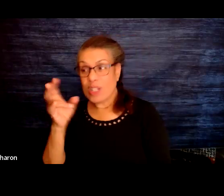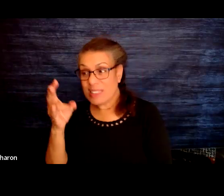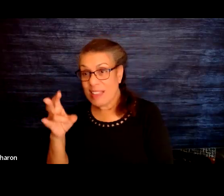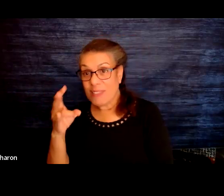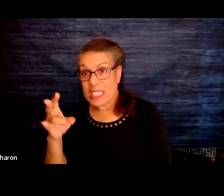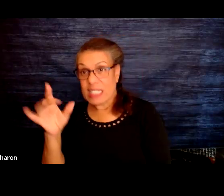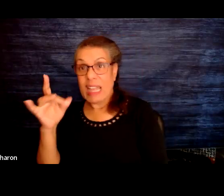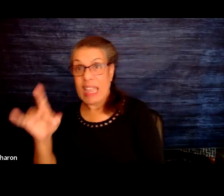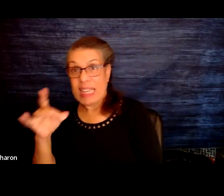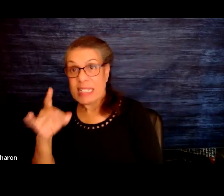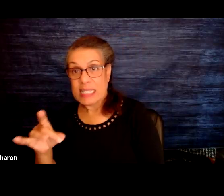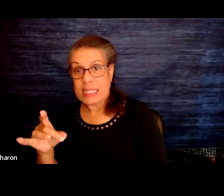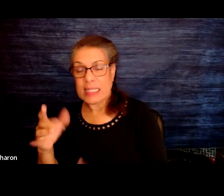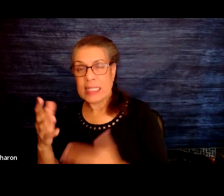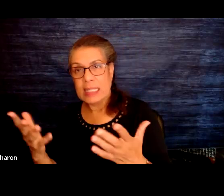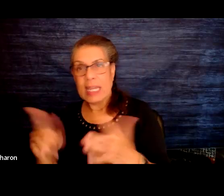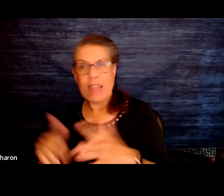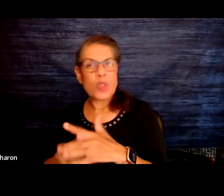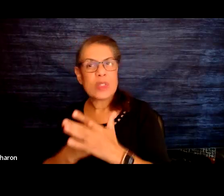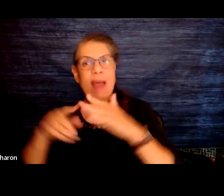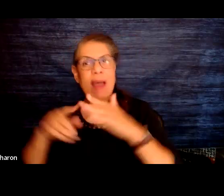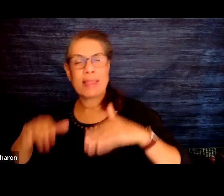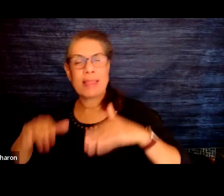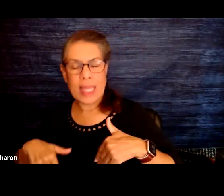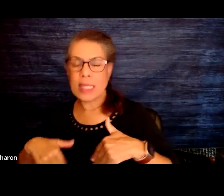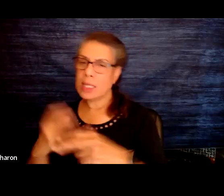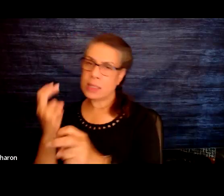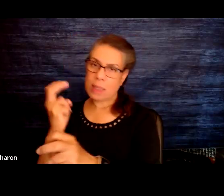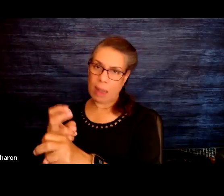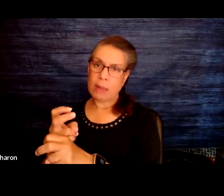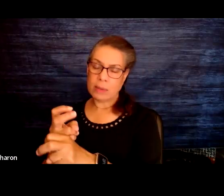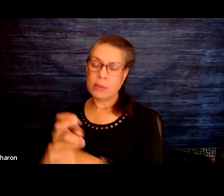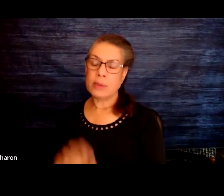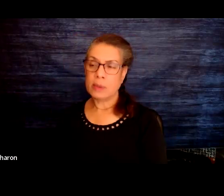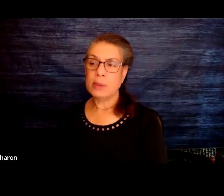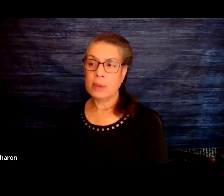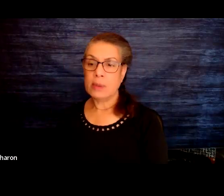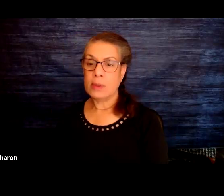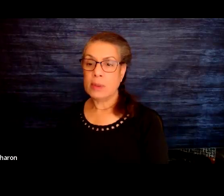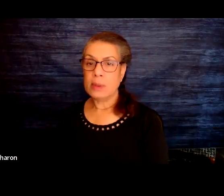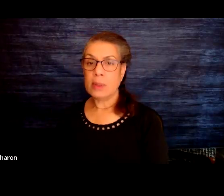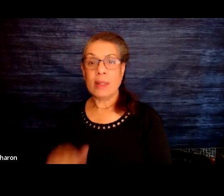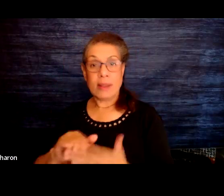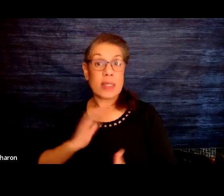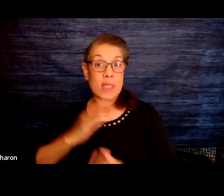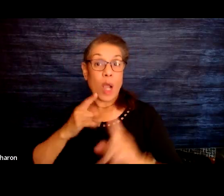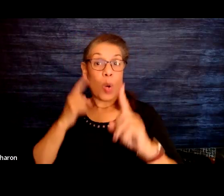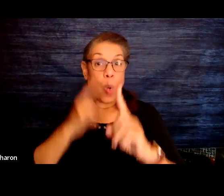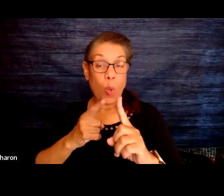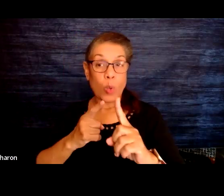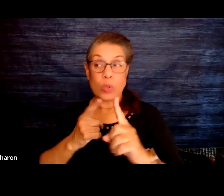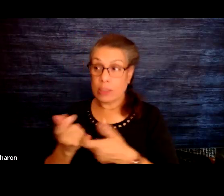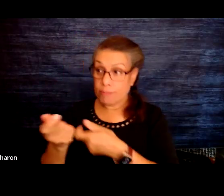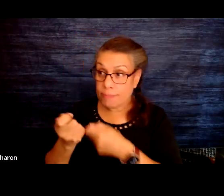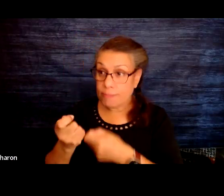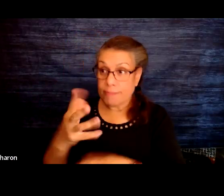difficult task for a student who's starting very late in this process. And it is a stated goal of ours to engage as many students